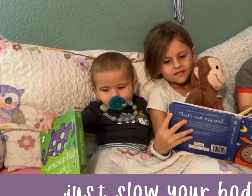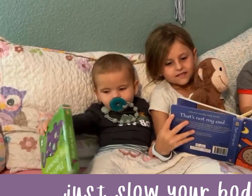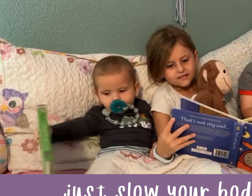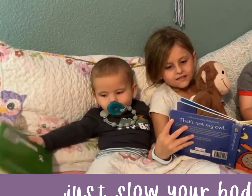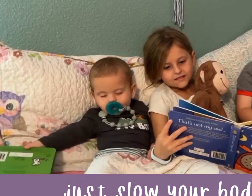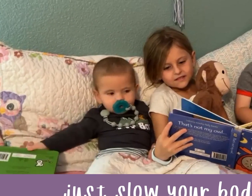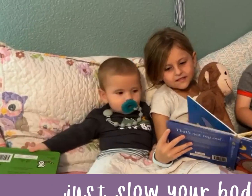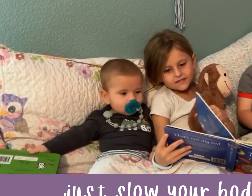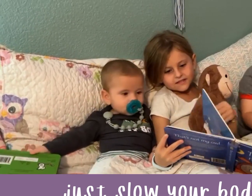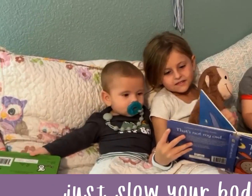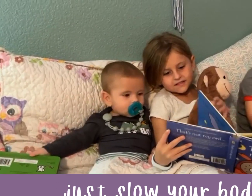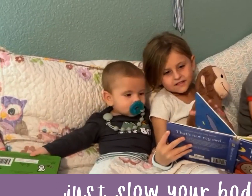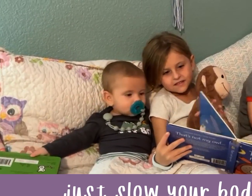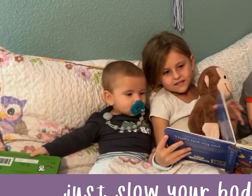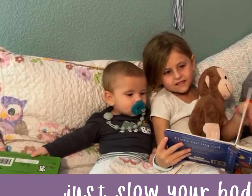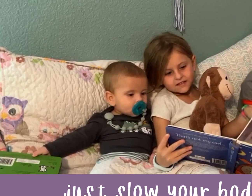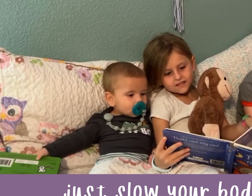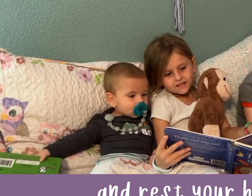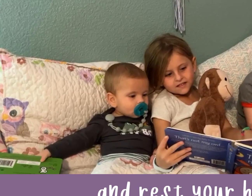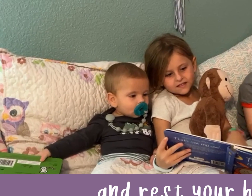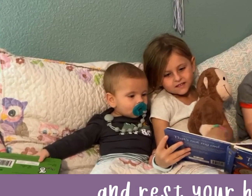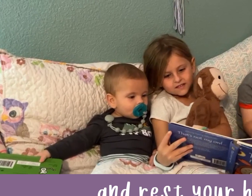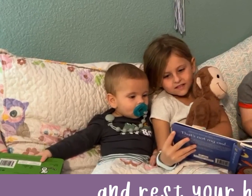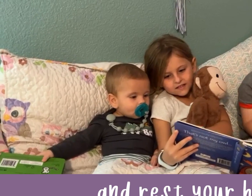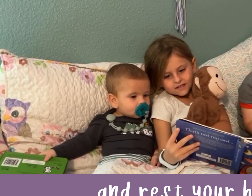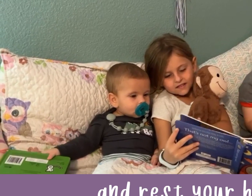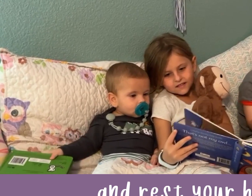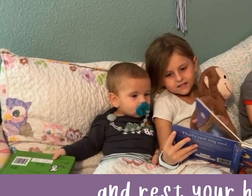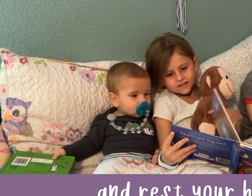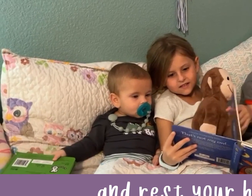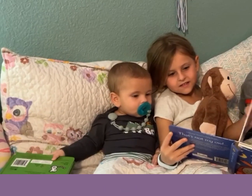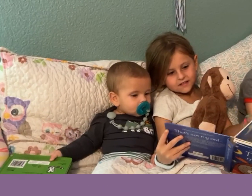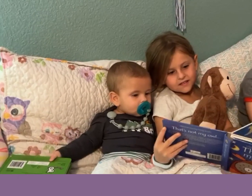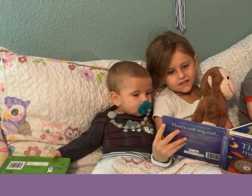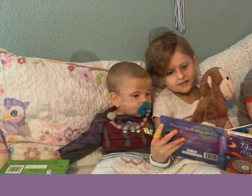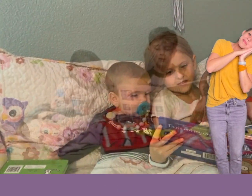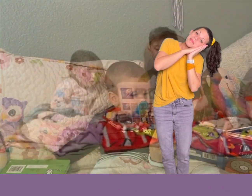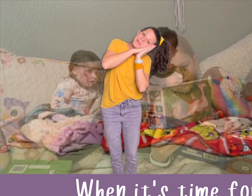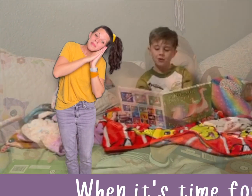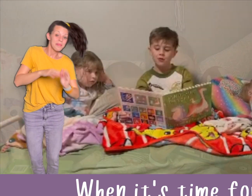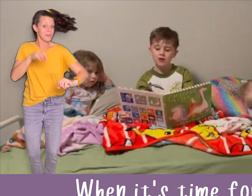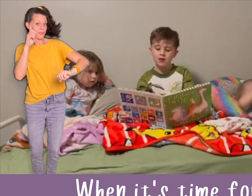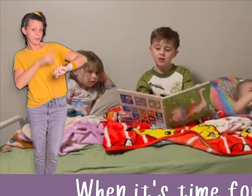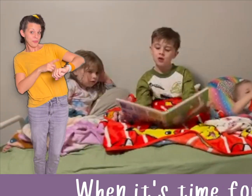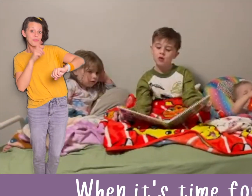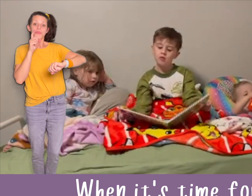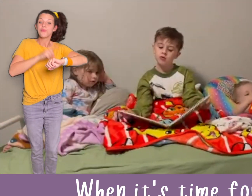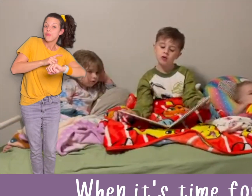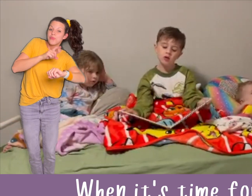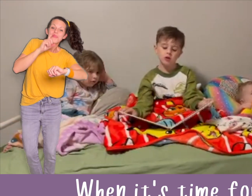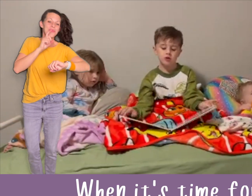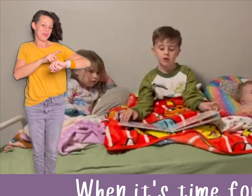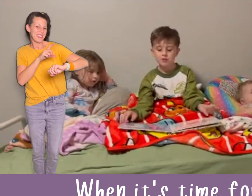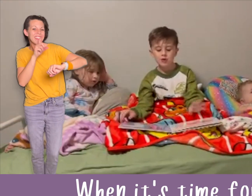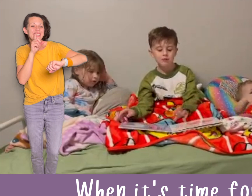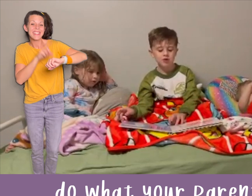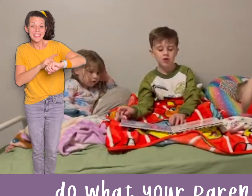Just slow your body down and rest your head. When it's time for bed, do